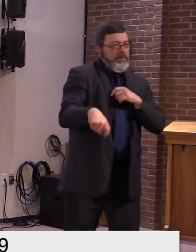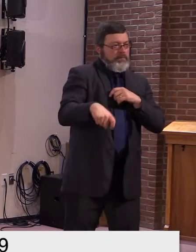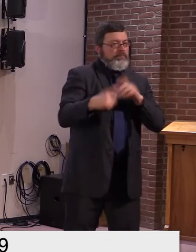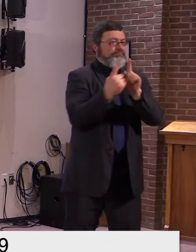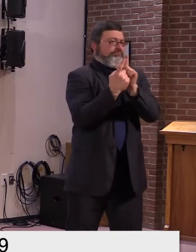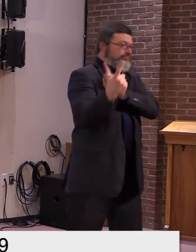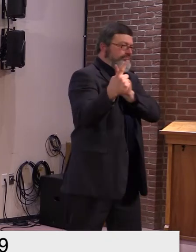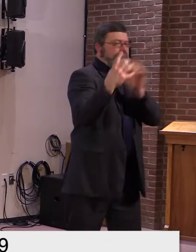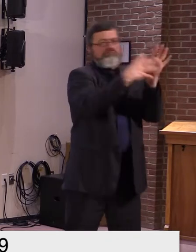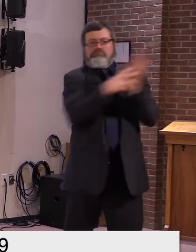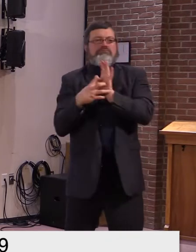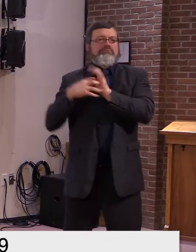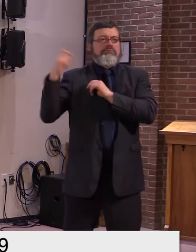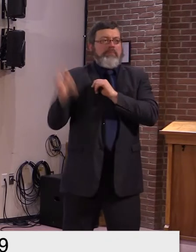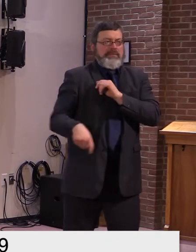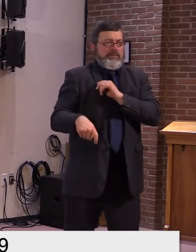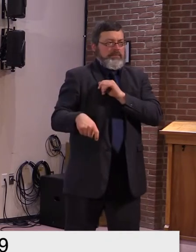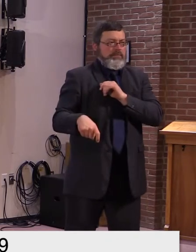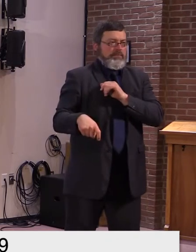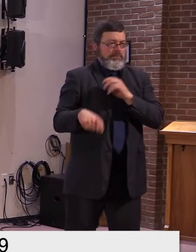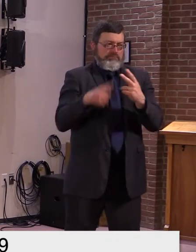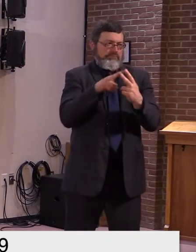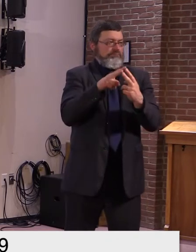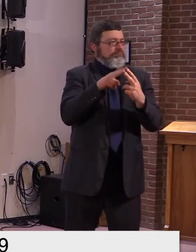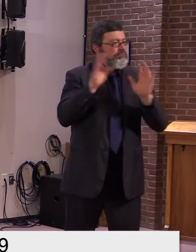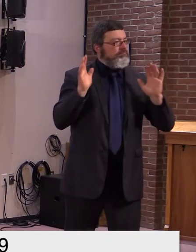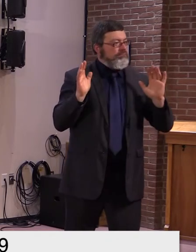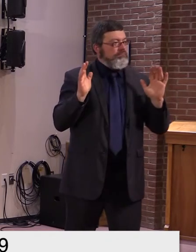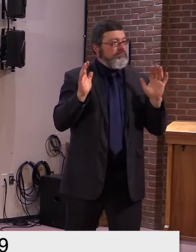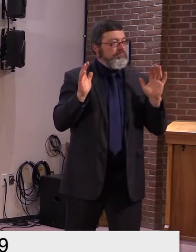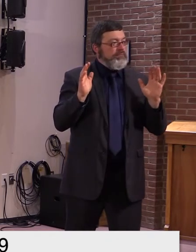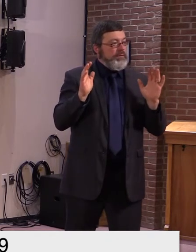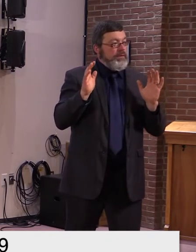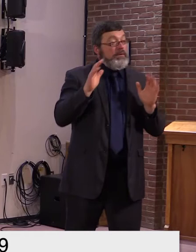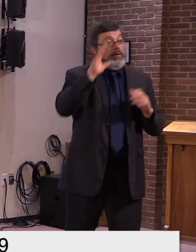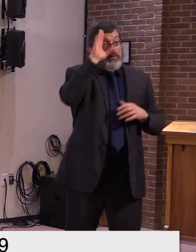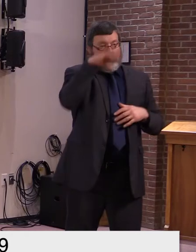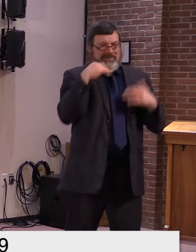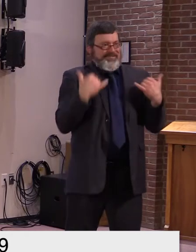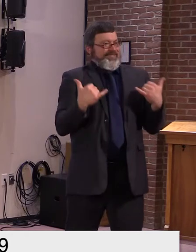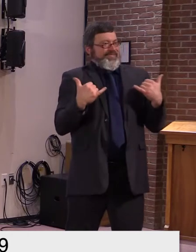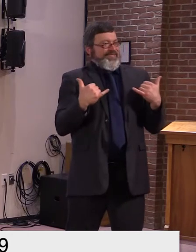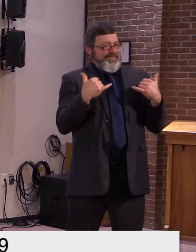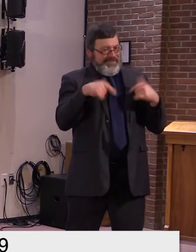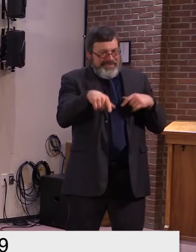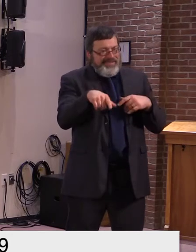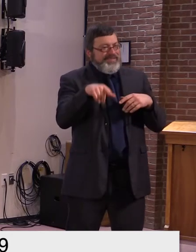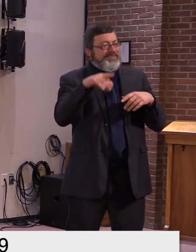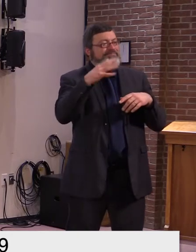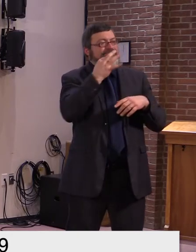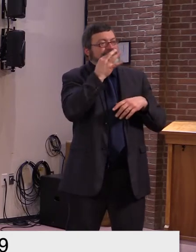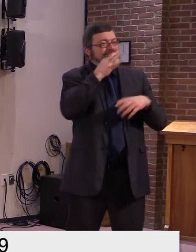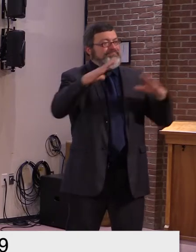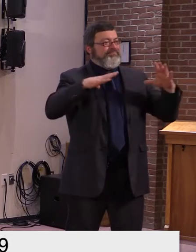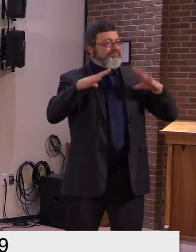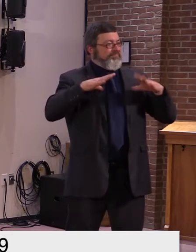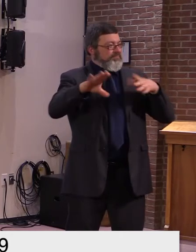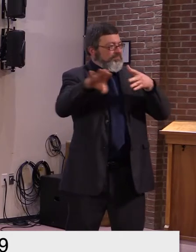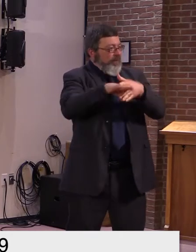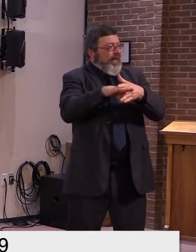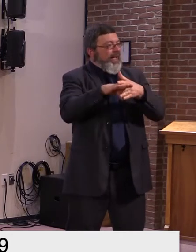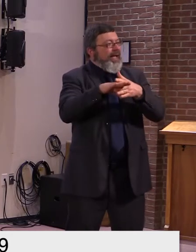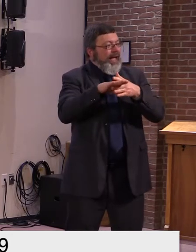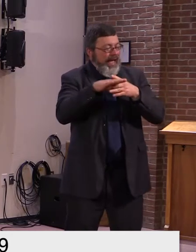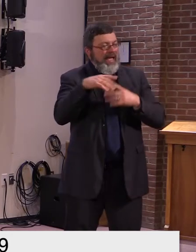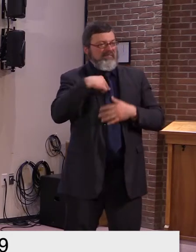likely many will wait until they return in January, but that's up to the schools. This does not